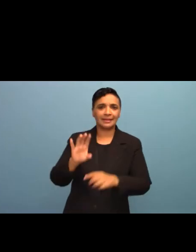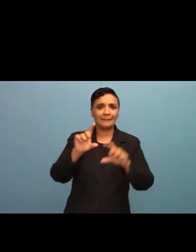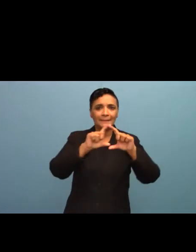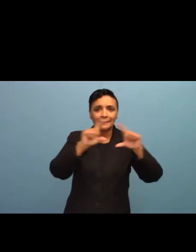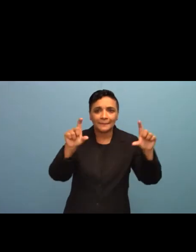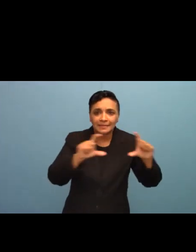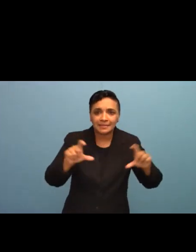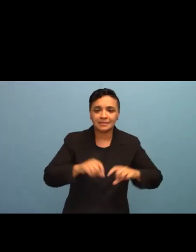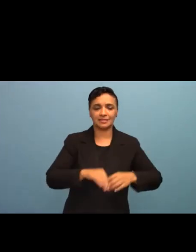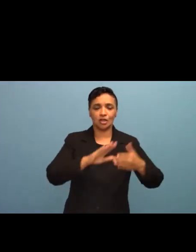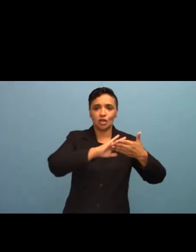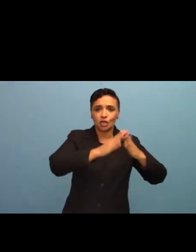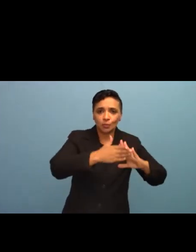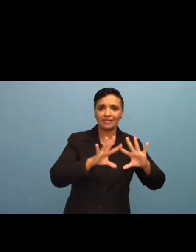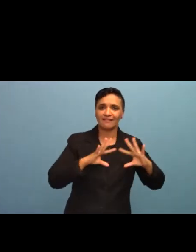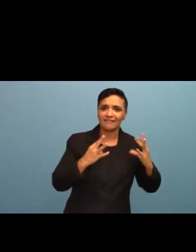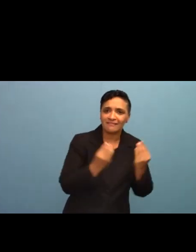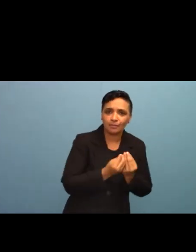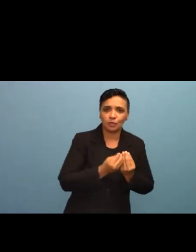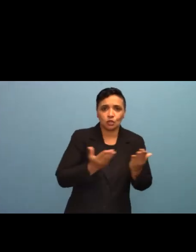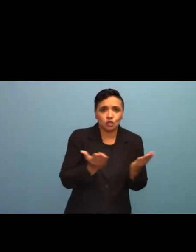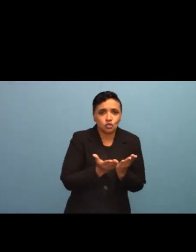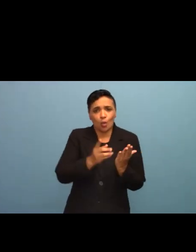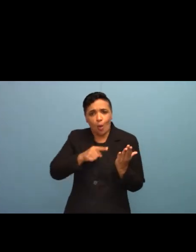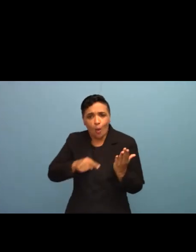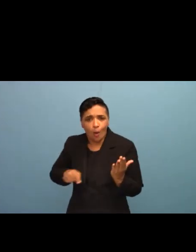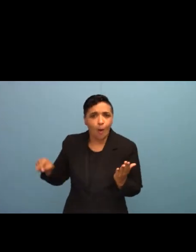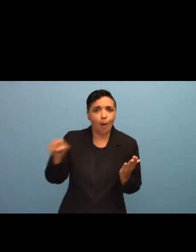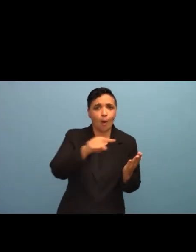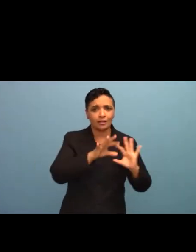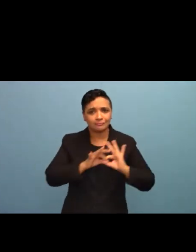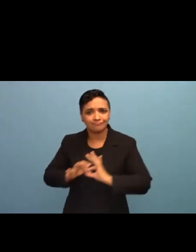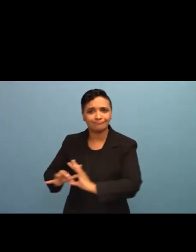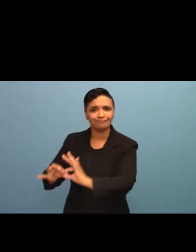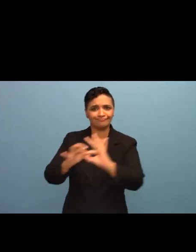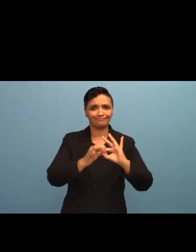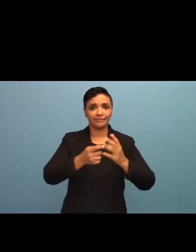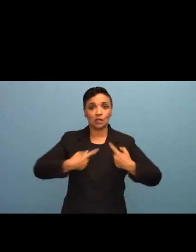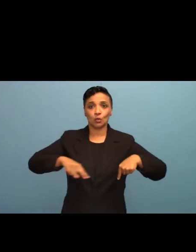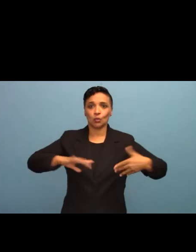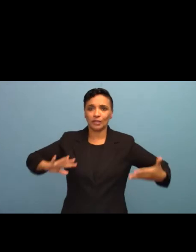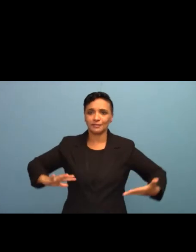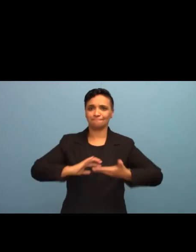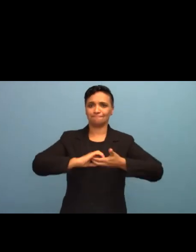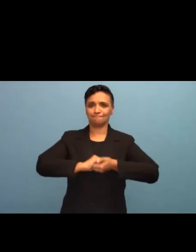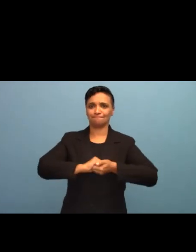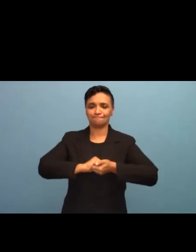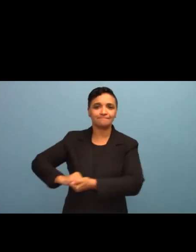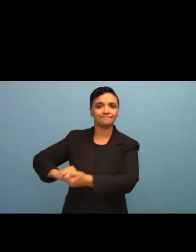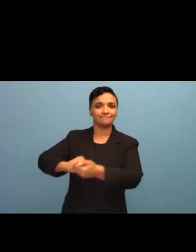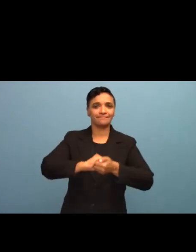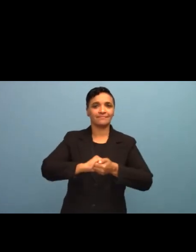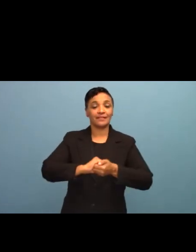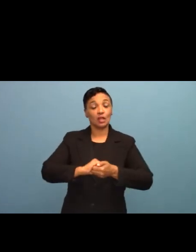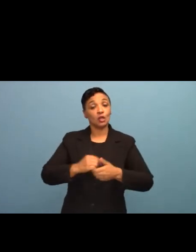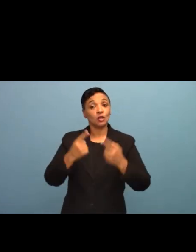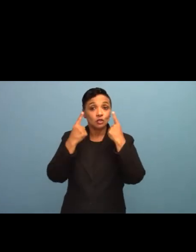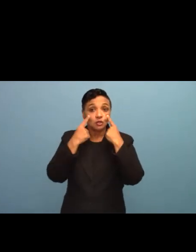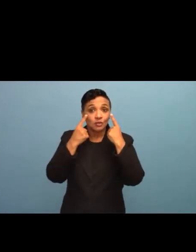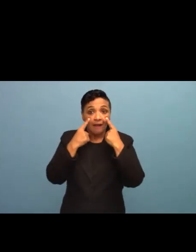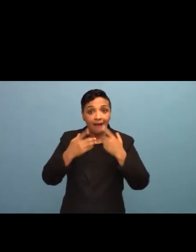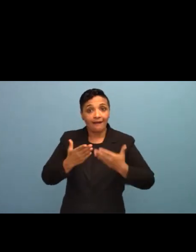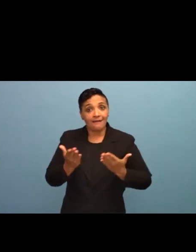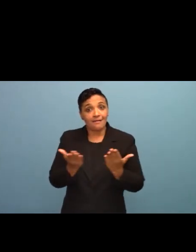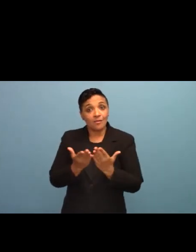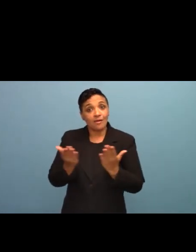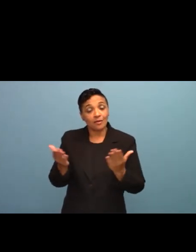families, schools, everyone. Let us join our hands together to promote school eye health programs.